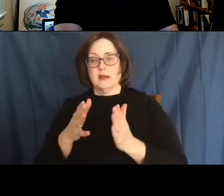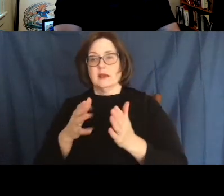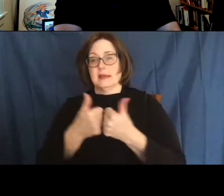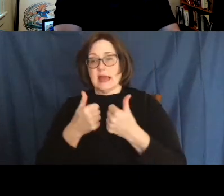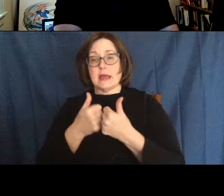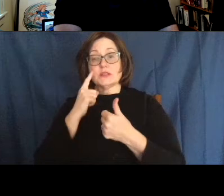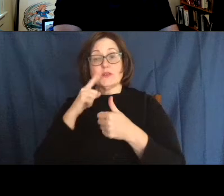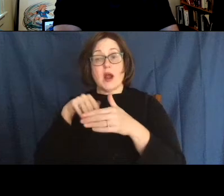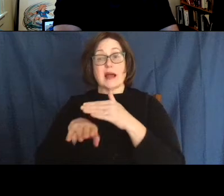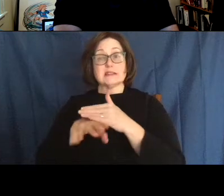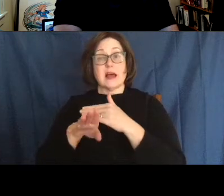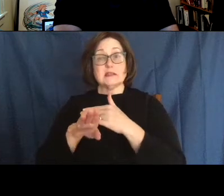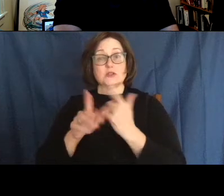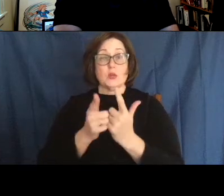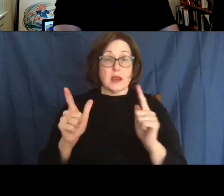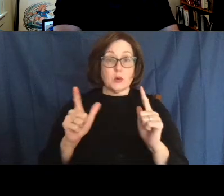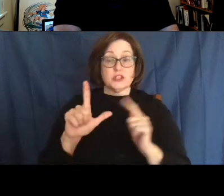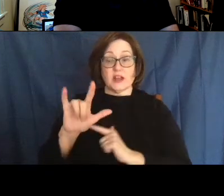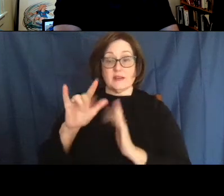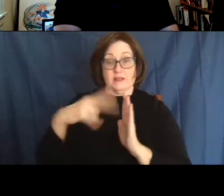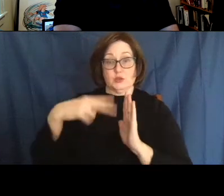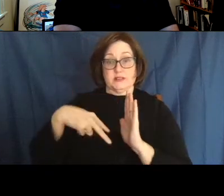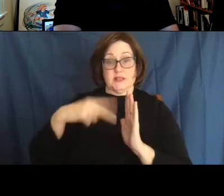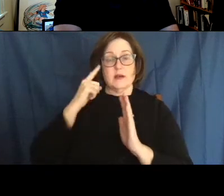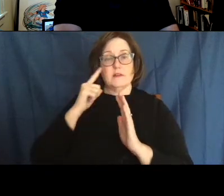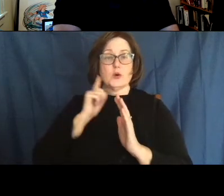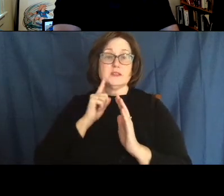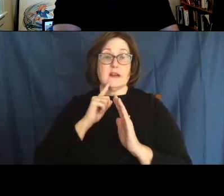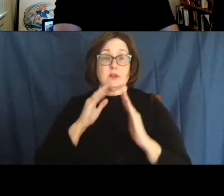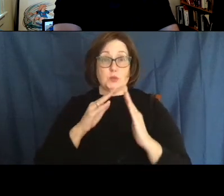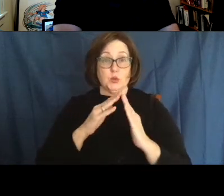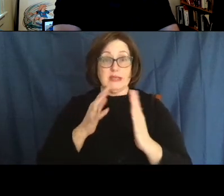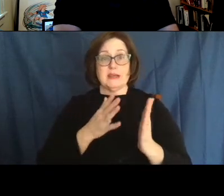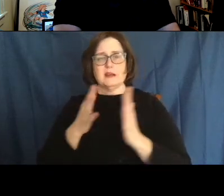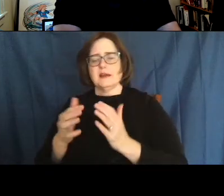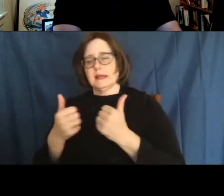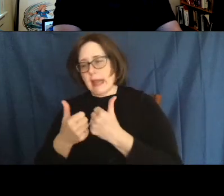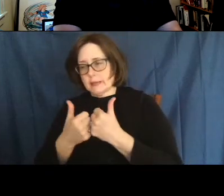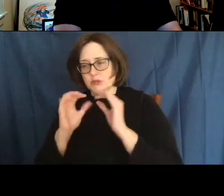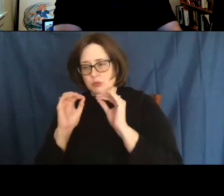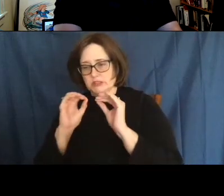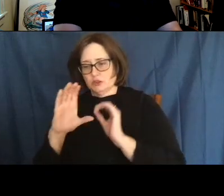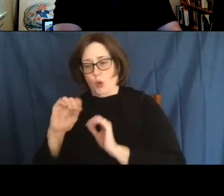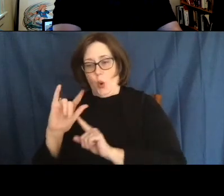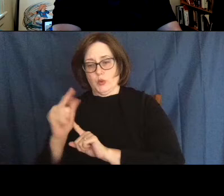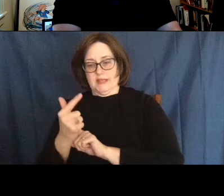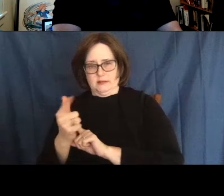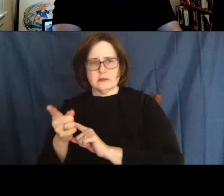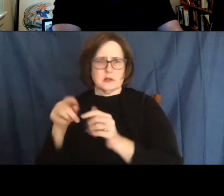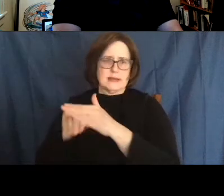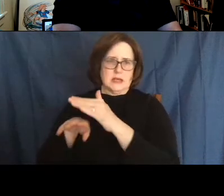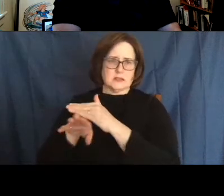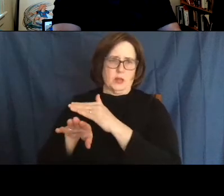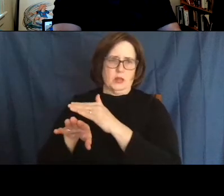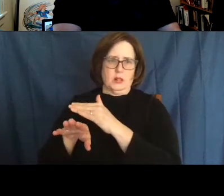literacy for deaf communities, or games to teach coding to children using accessible coding kits. Now more